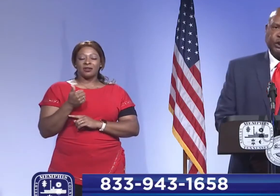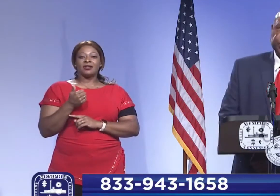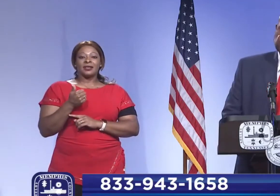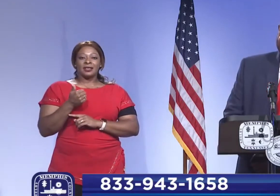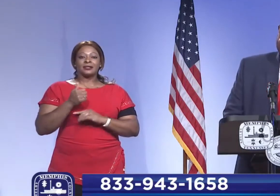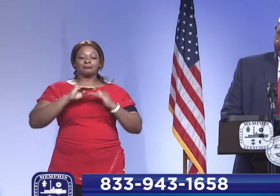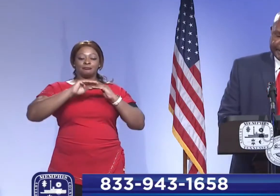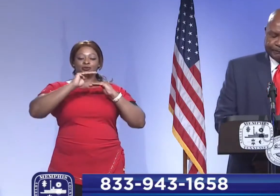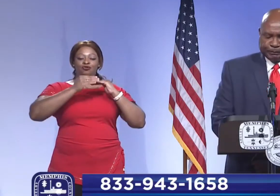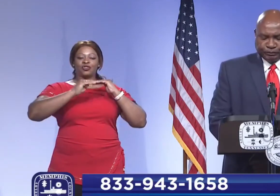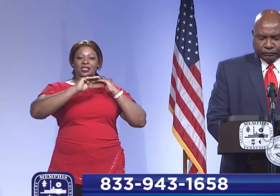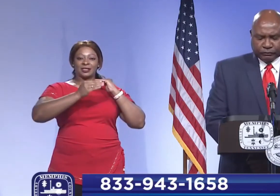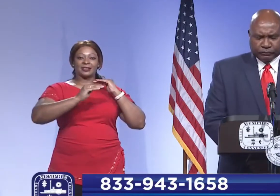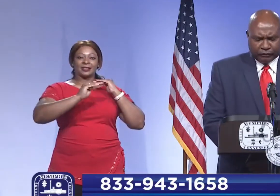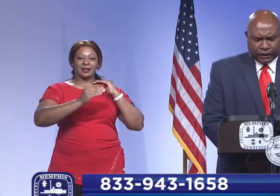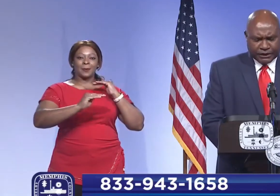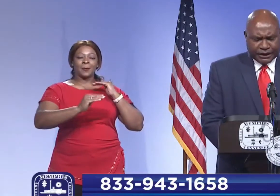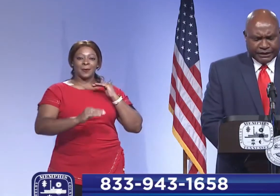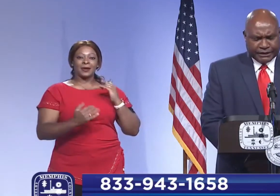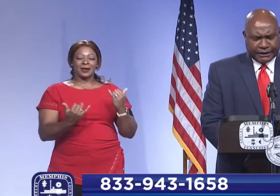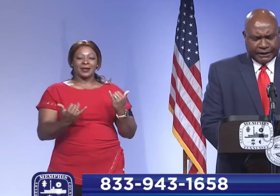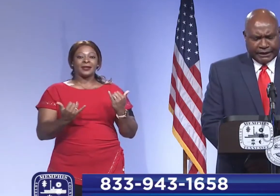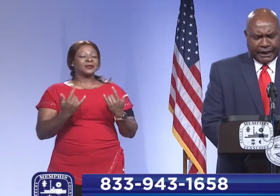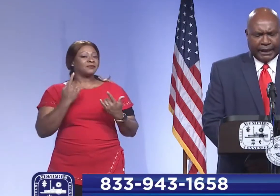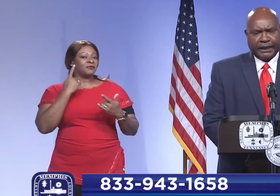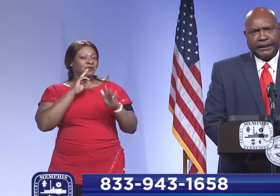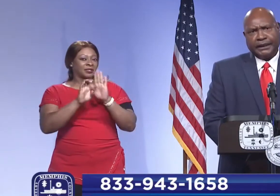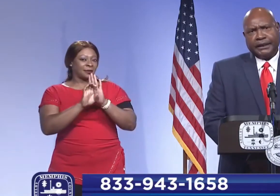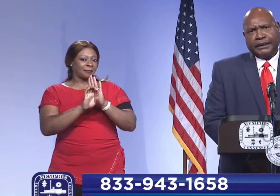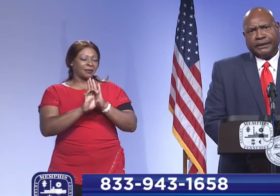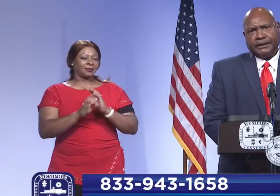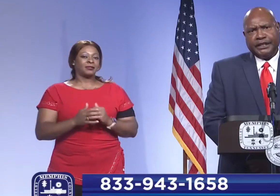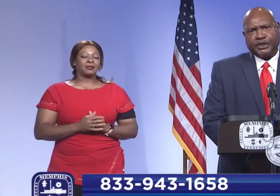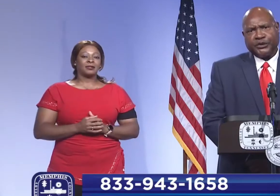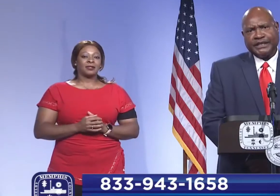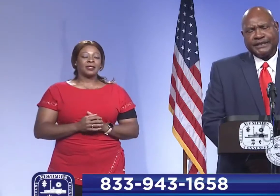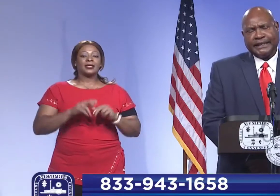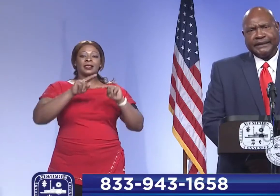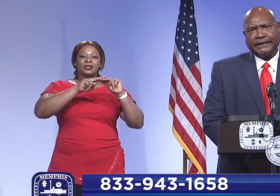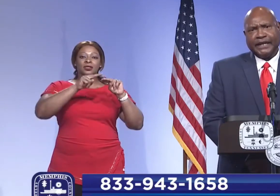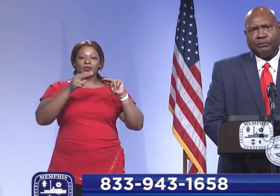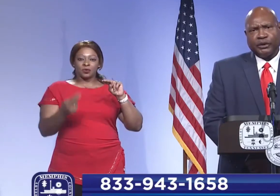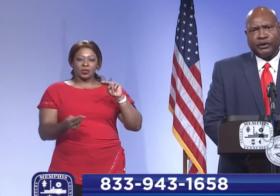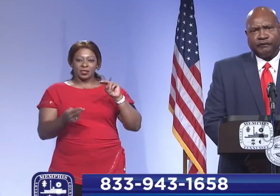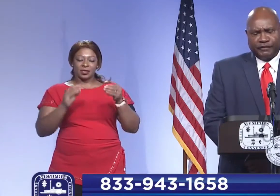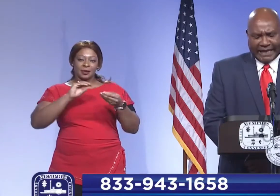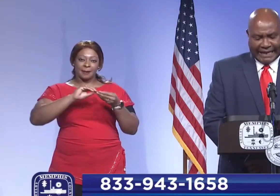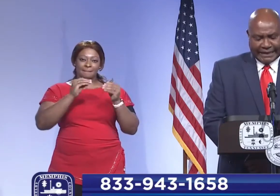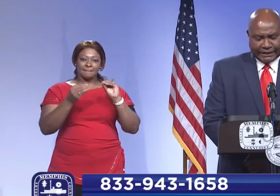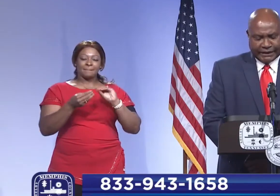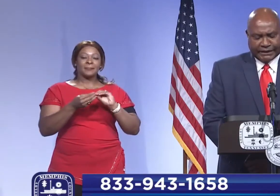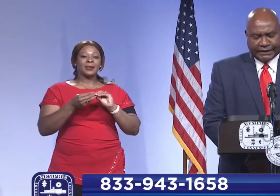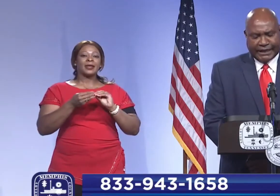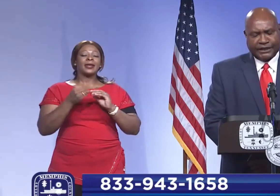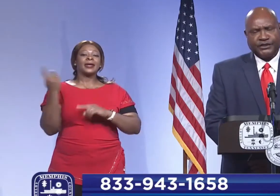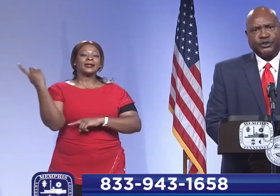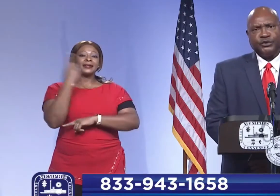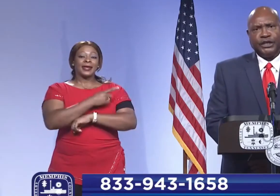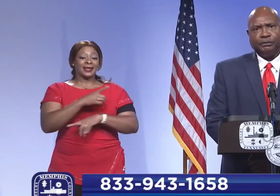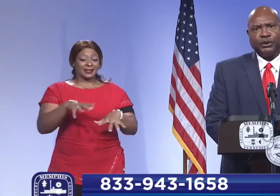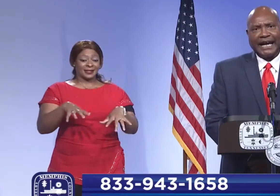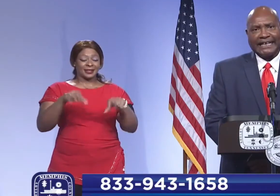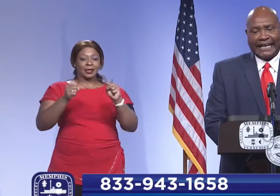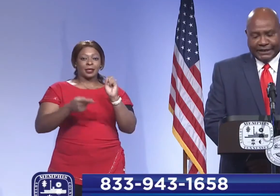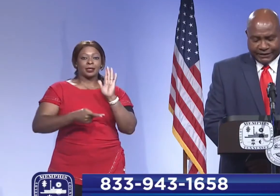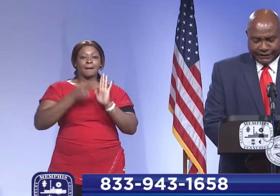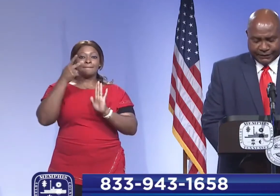downward trends, such as the decrease in the number of days it takes to